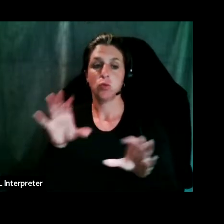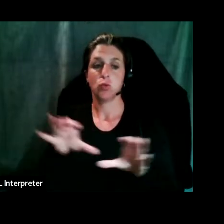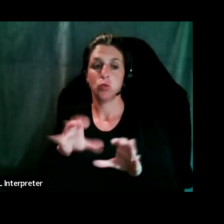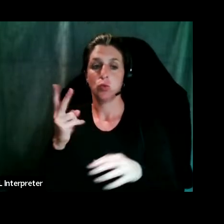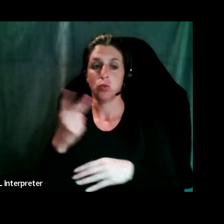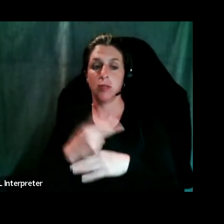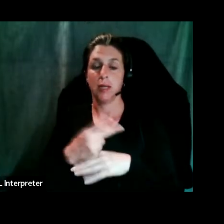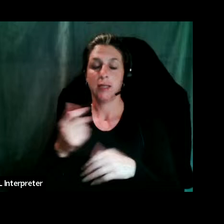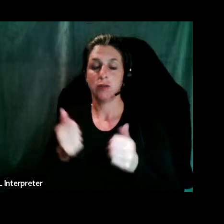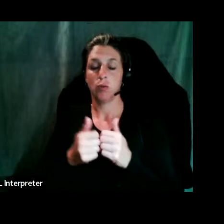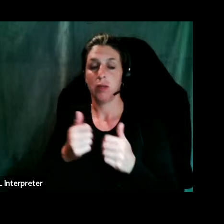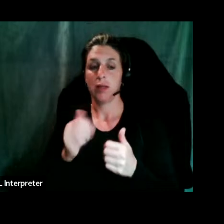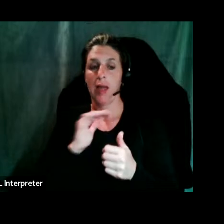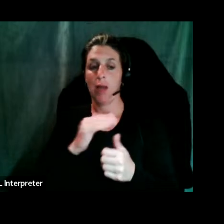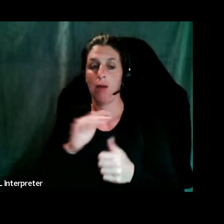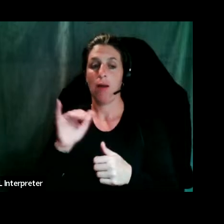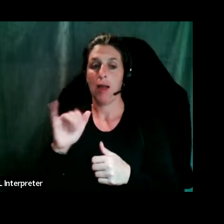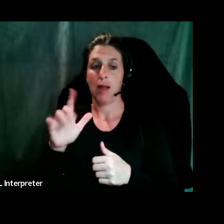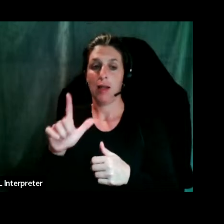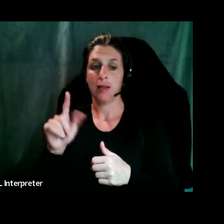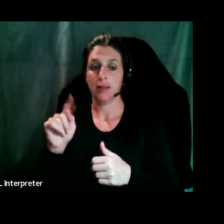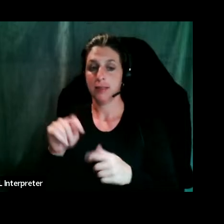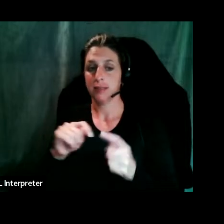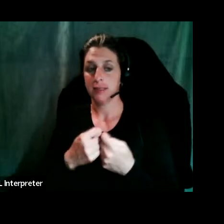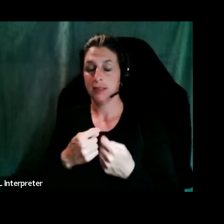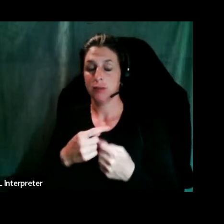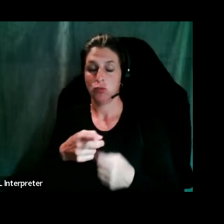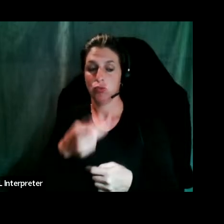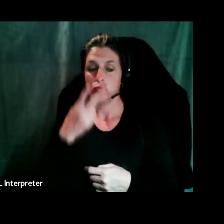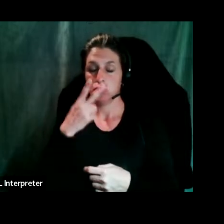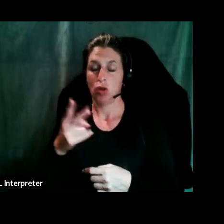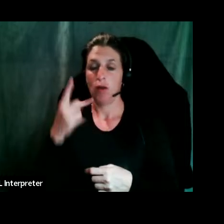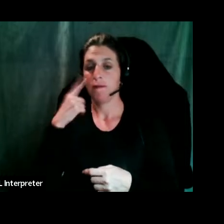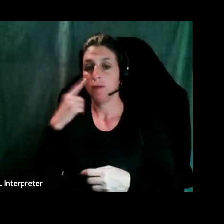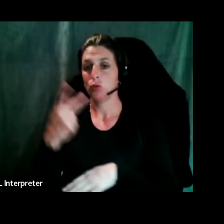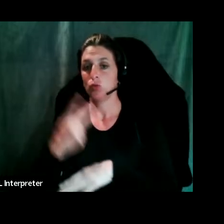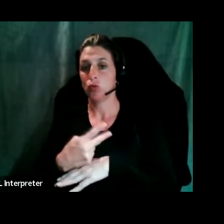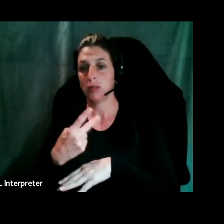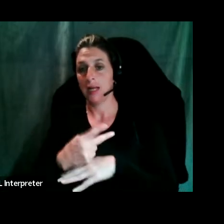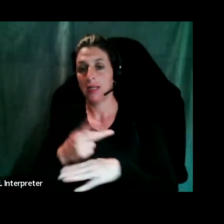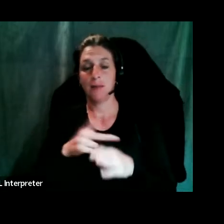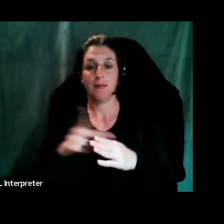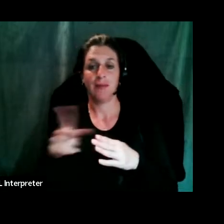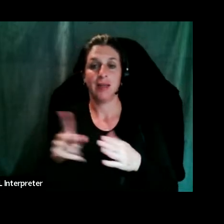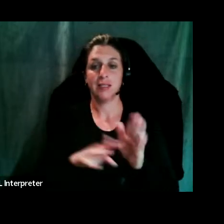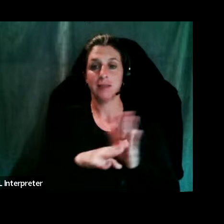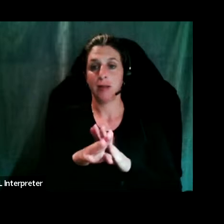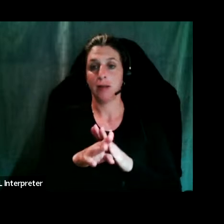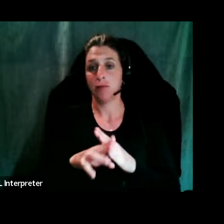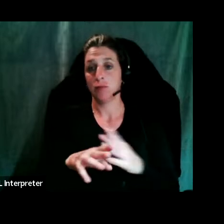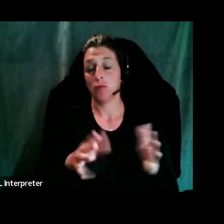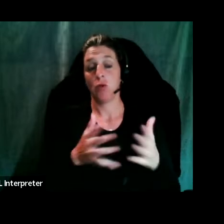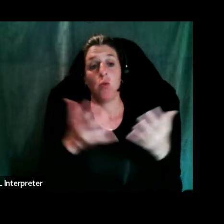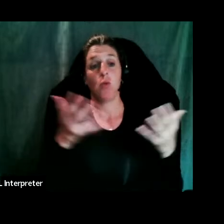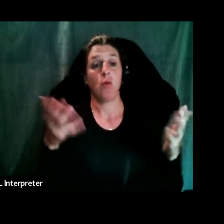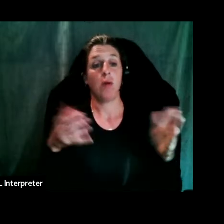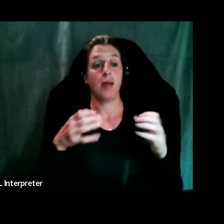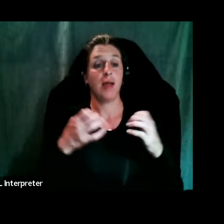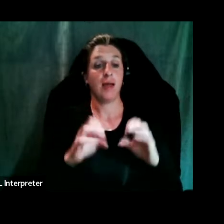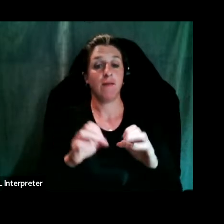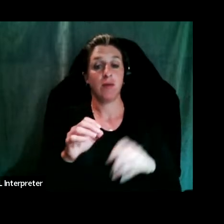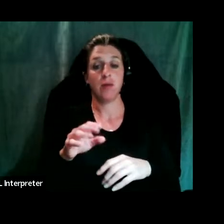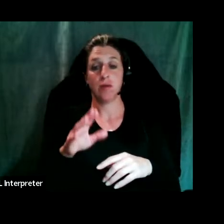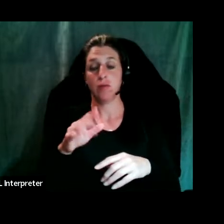our ILT team. So as you saw for the 2 days of professional development, it was a whole effort by the whole ILT team